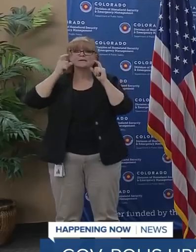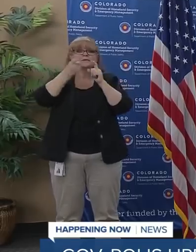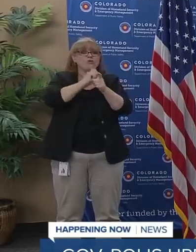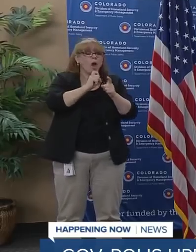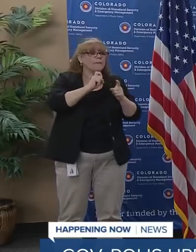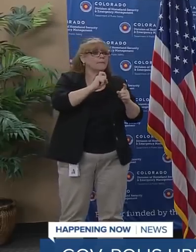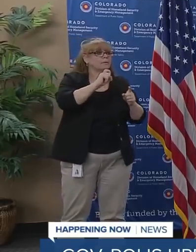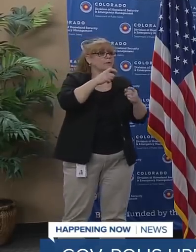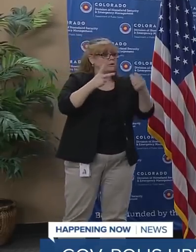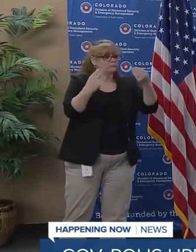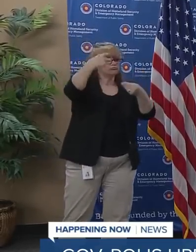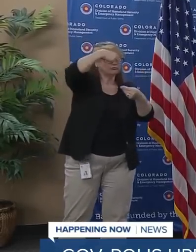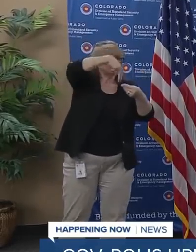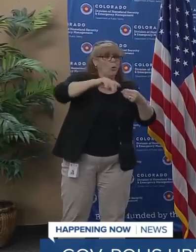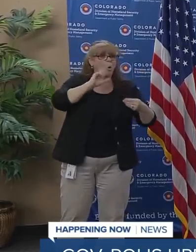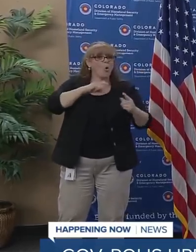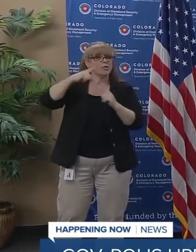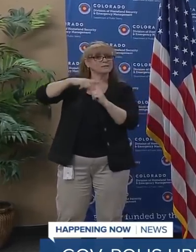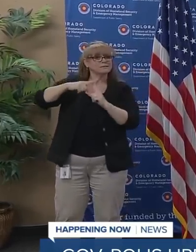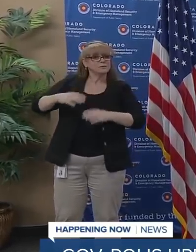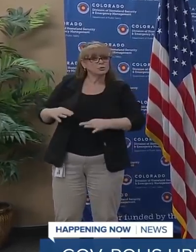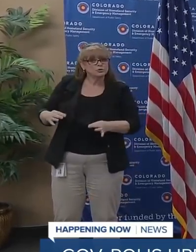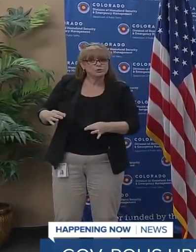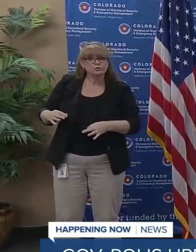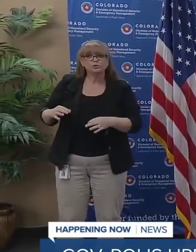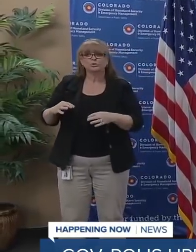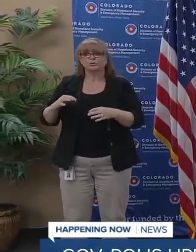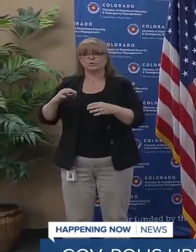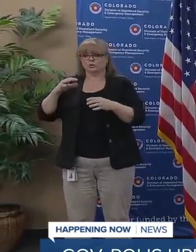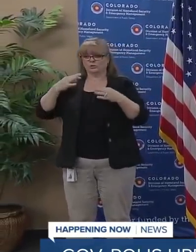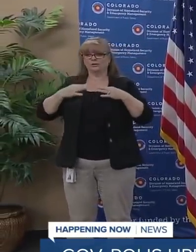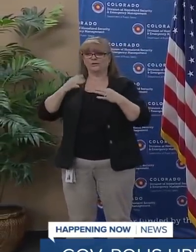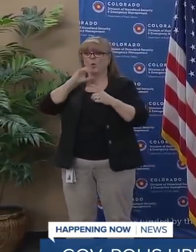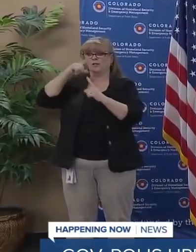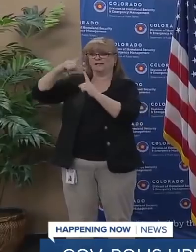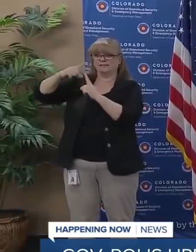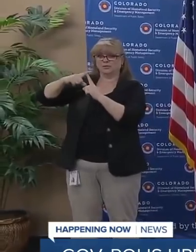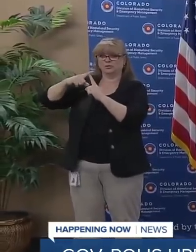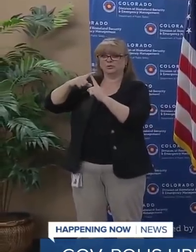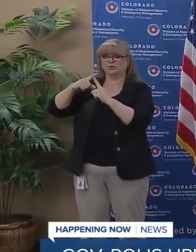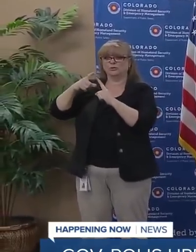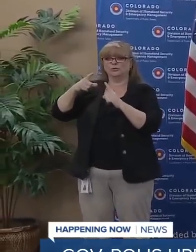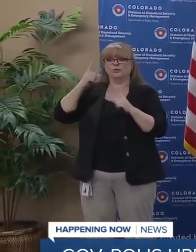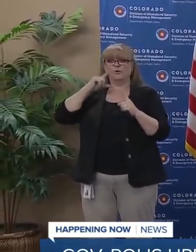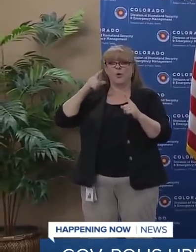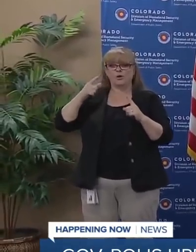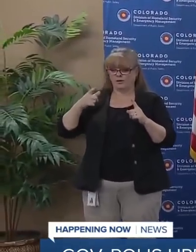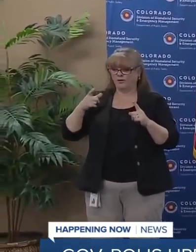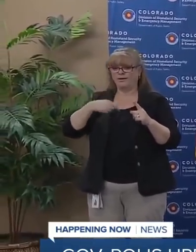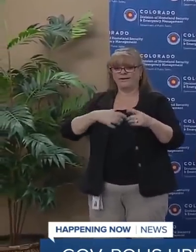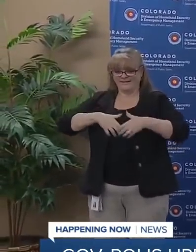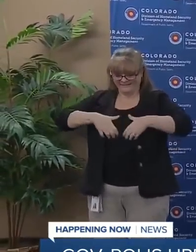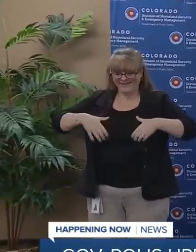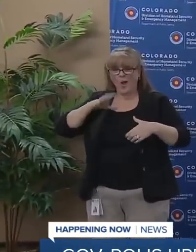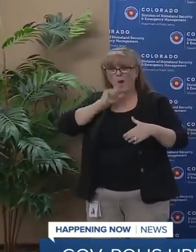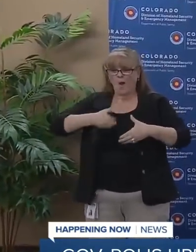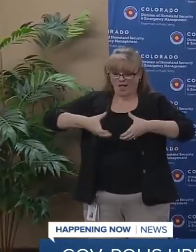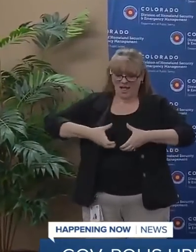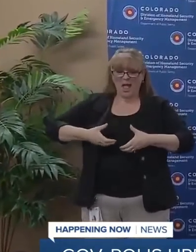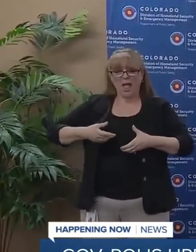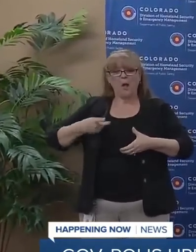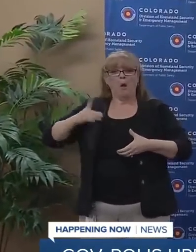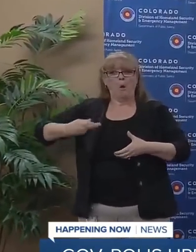1998 guacamole champion. It shrunk. You never thought you'd use it again. Get it out of the bottom of your drawer and be creative about making that